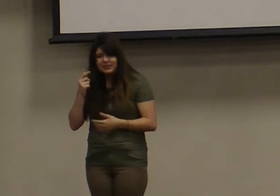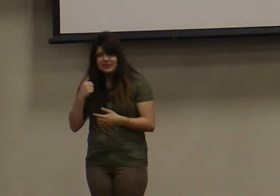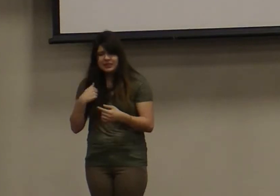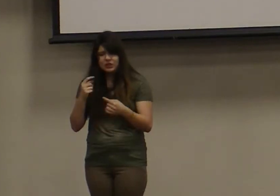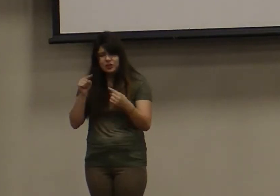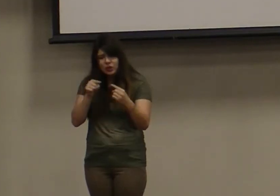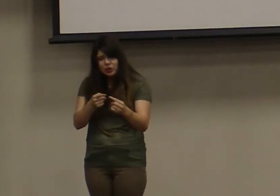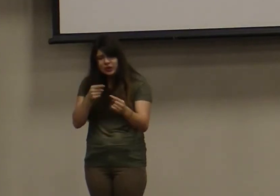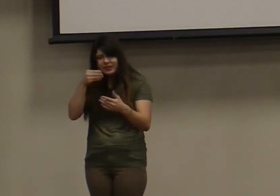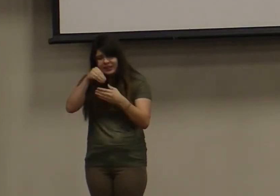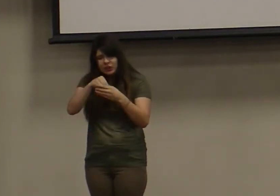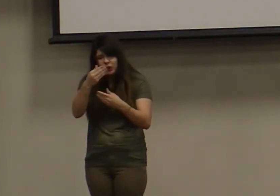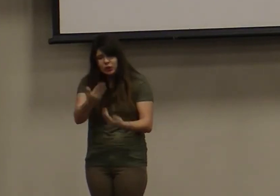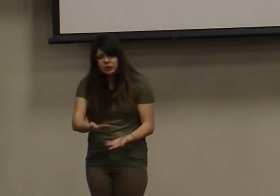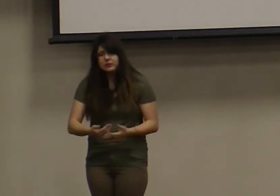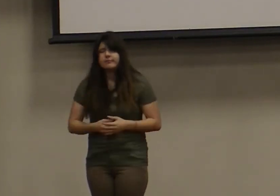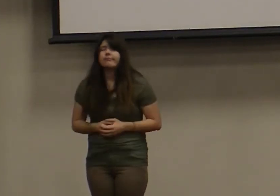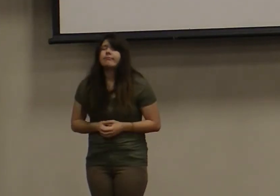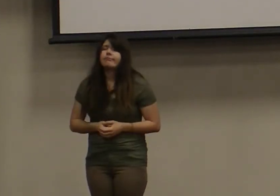in her.